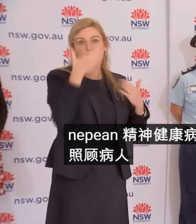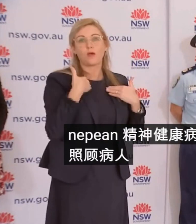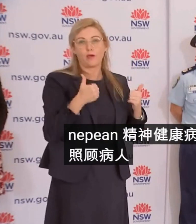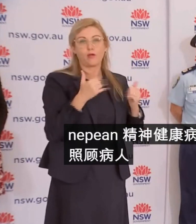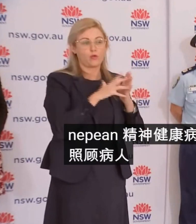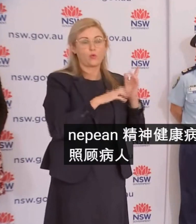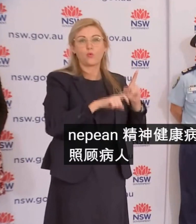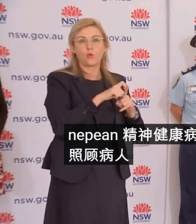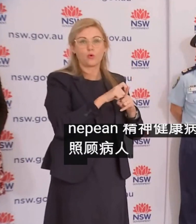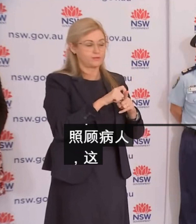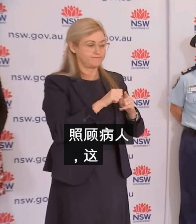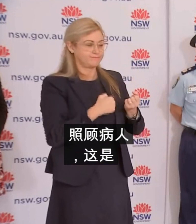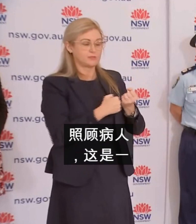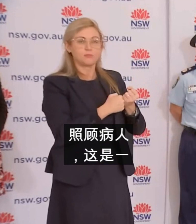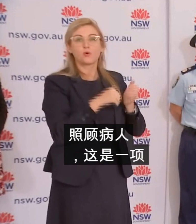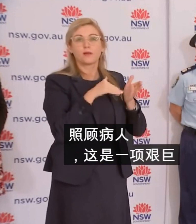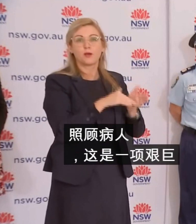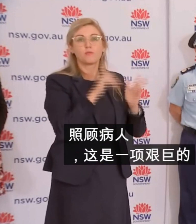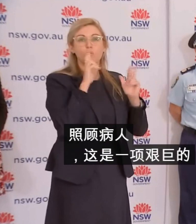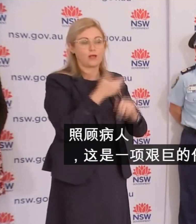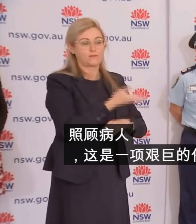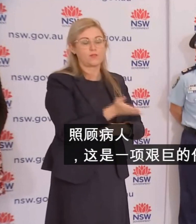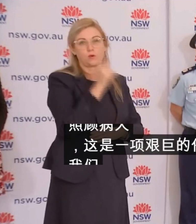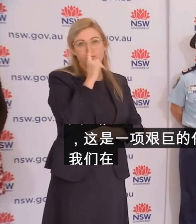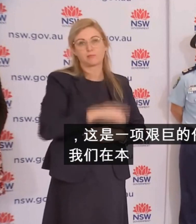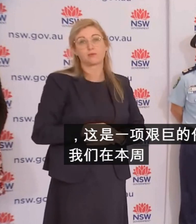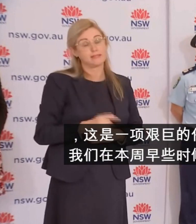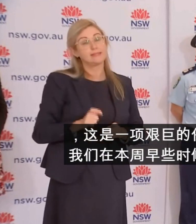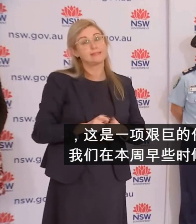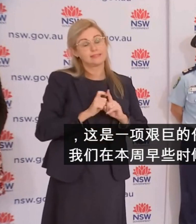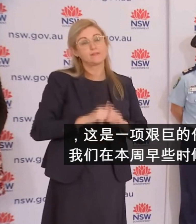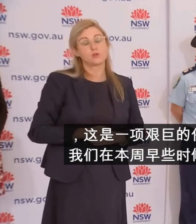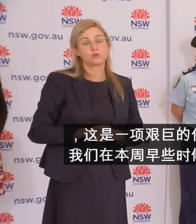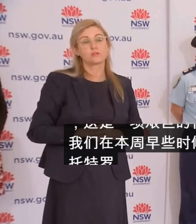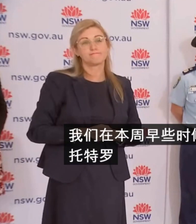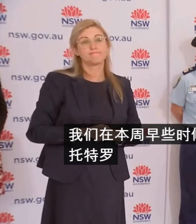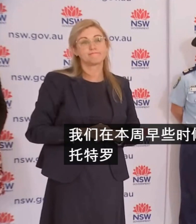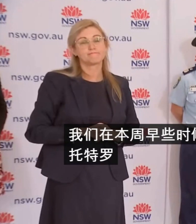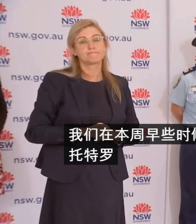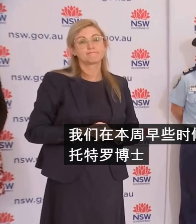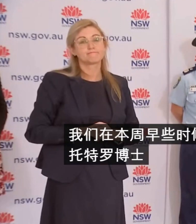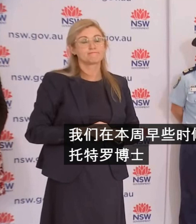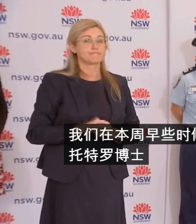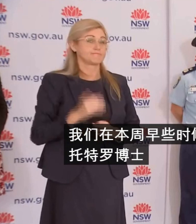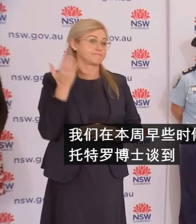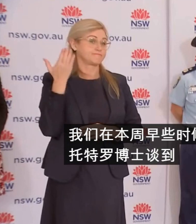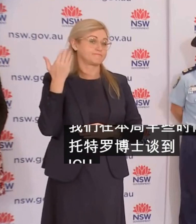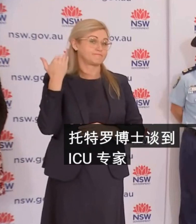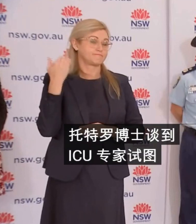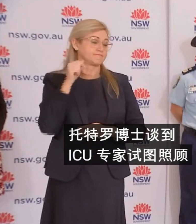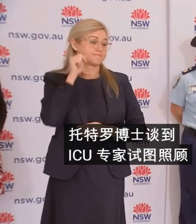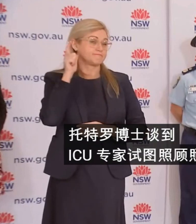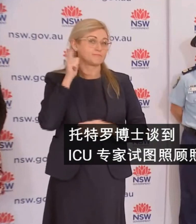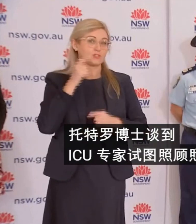the patients. And it's a difficult task. We heard earlier in the week Dr. Totoro talk about what it was like